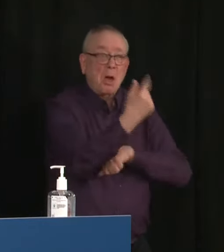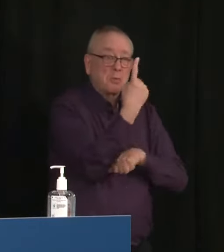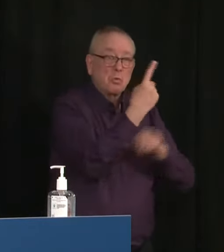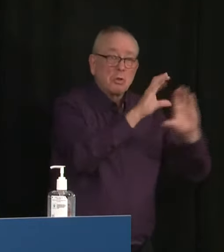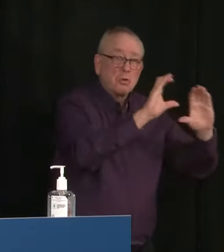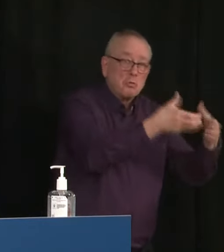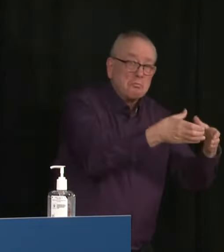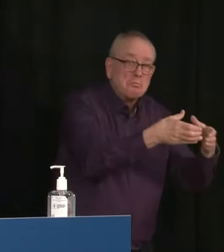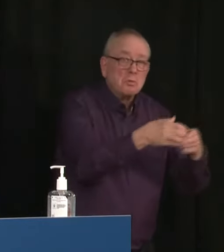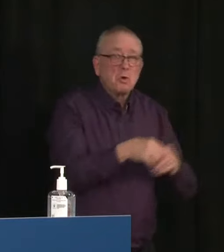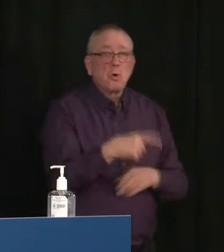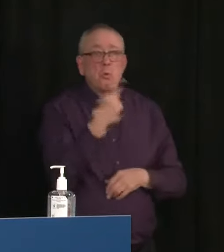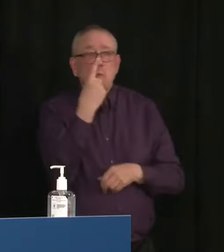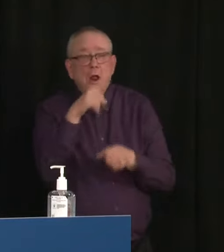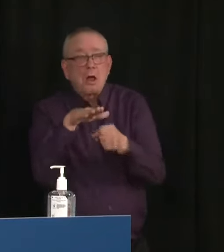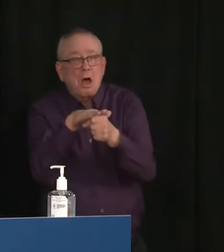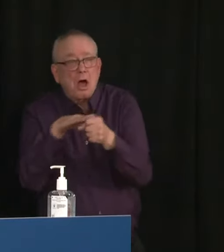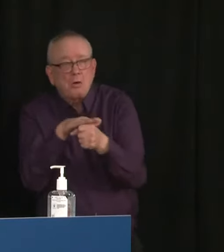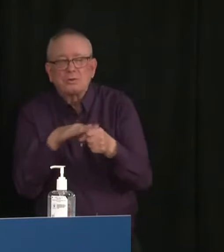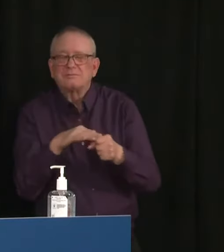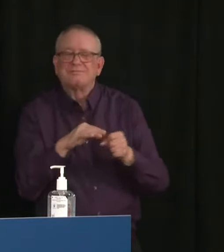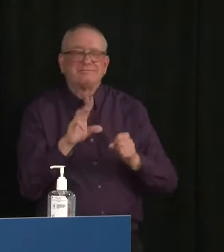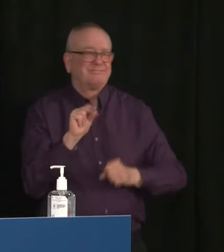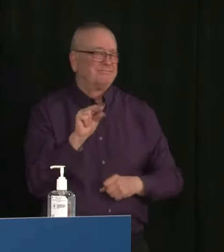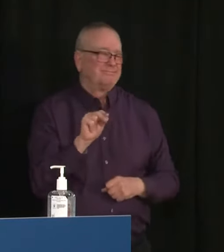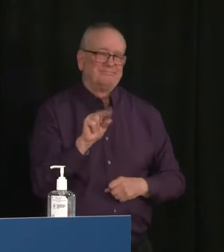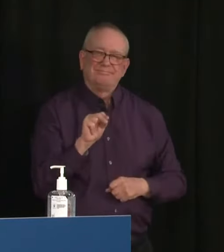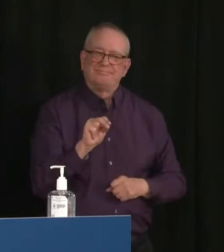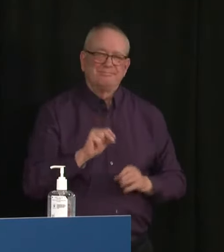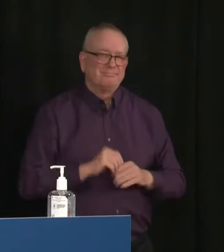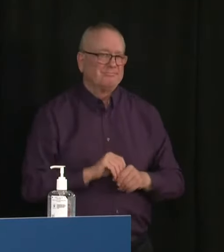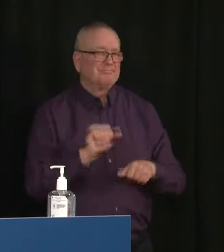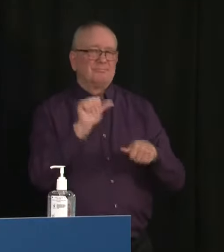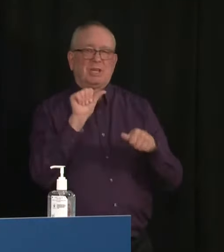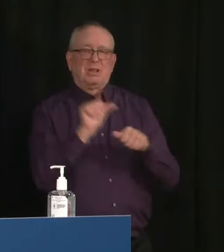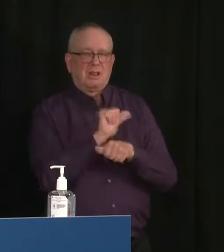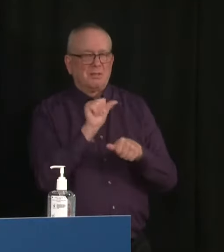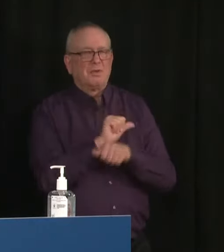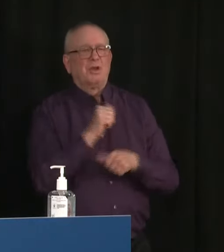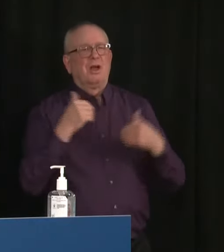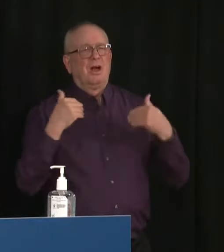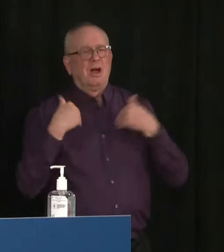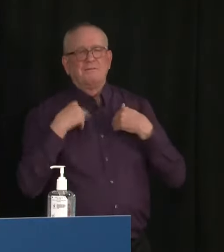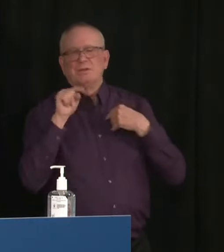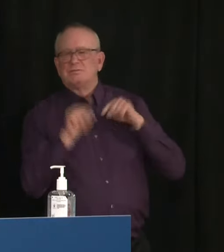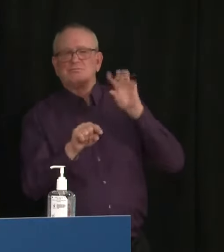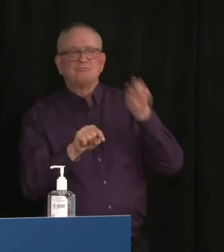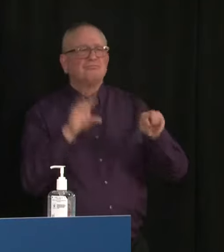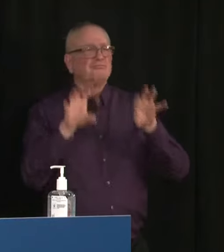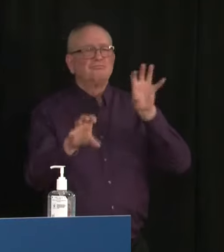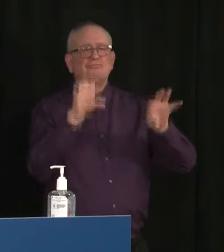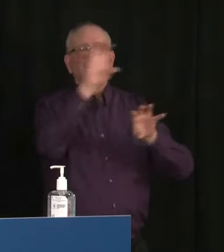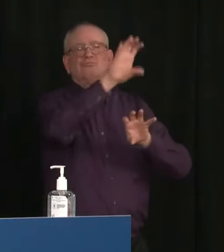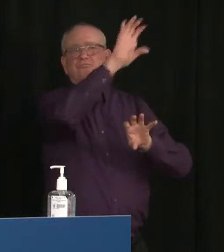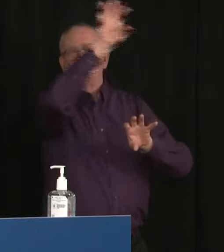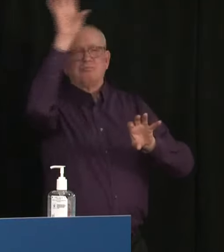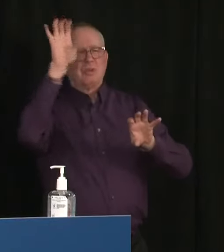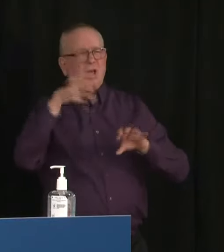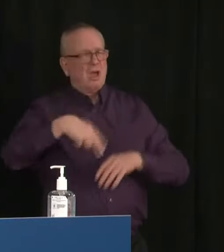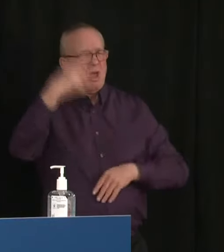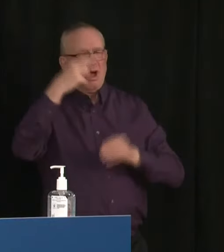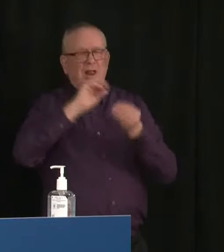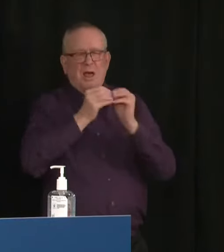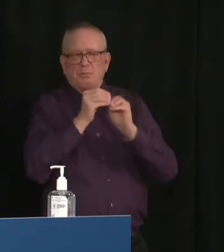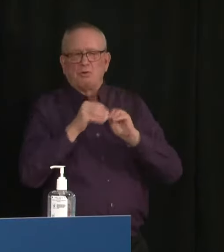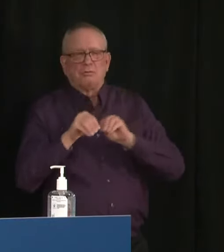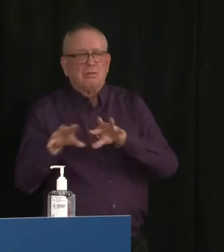are other areas of the province that are seeing extremely high case rates as well, and we have an unprecedented risk of transmission across